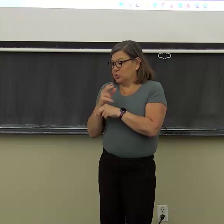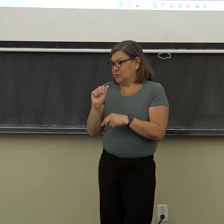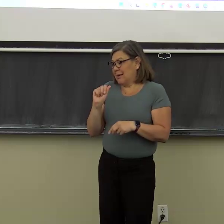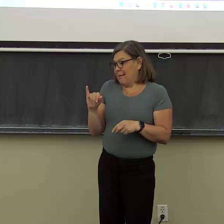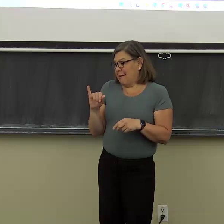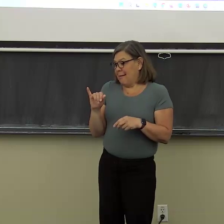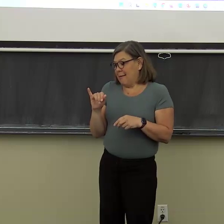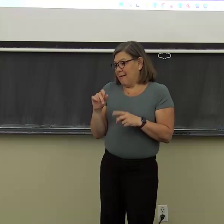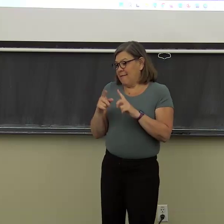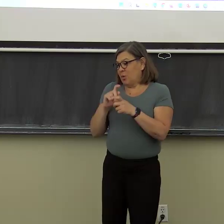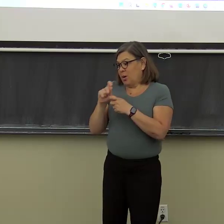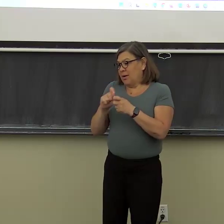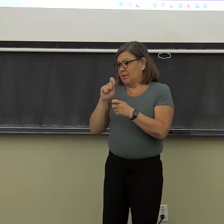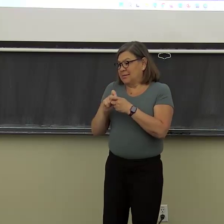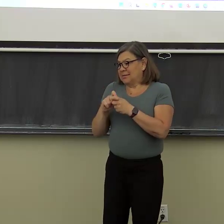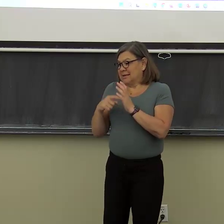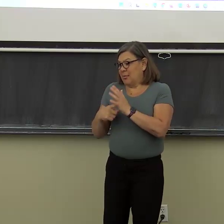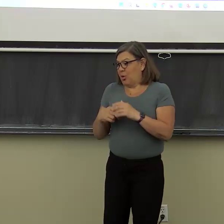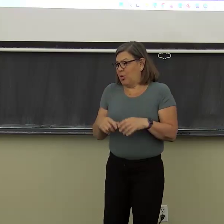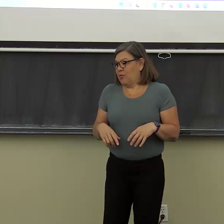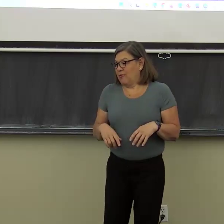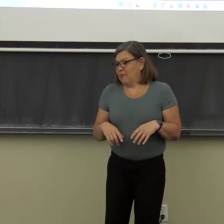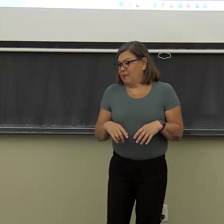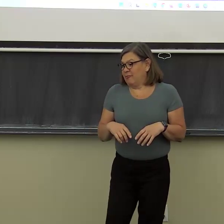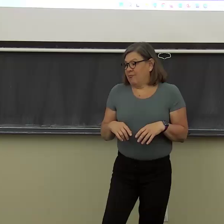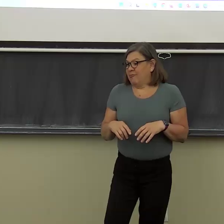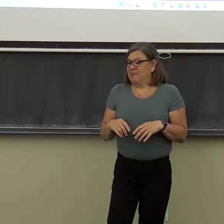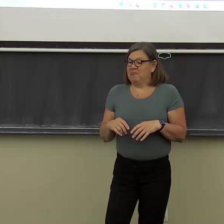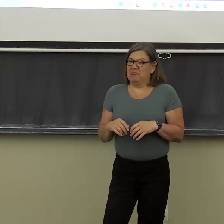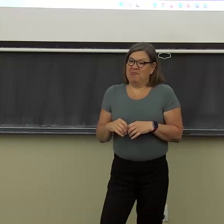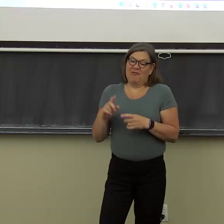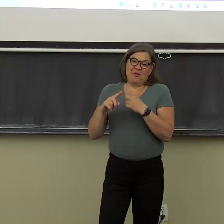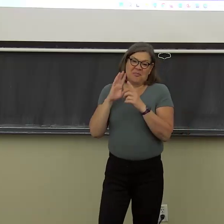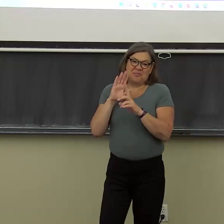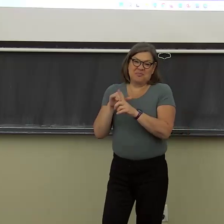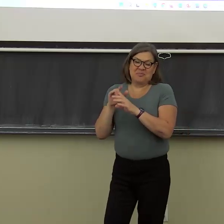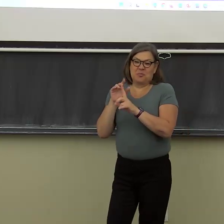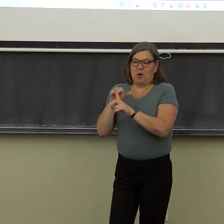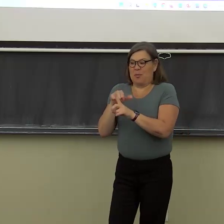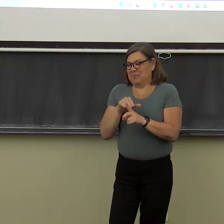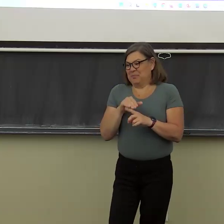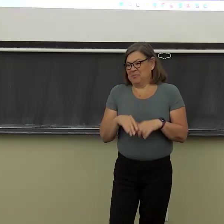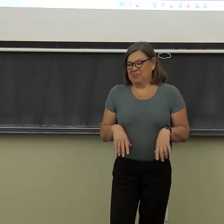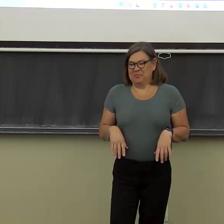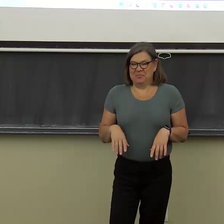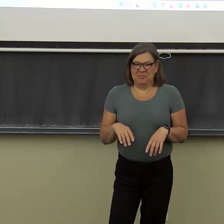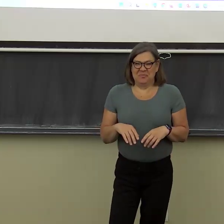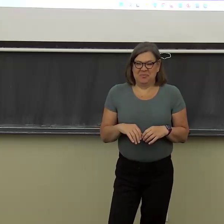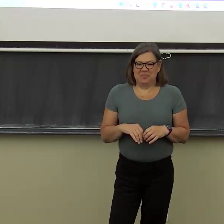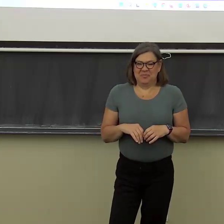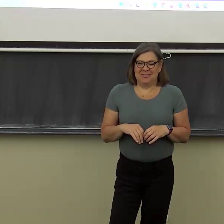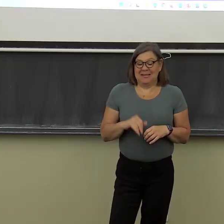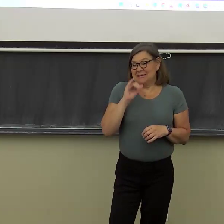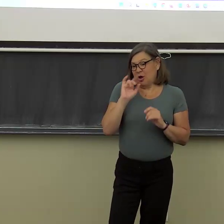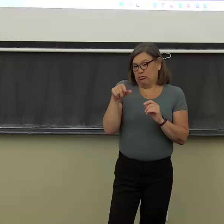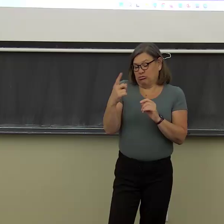for a given accessibility use, here are some suggested prompts, which is something that occurred to me that it's not